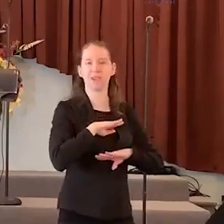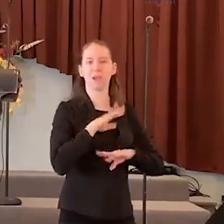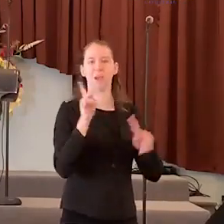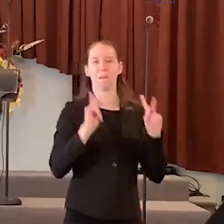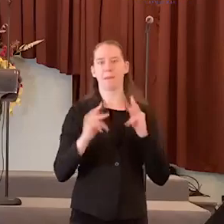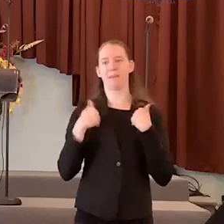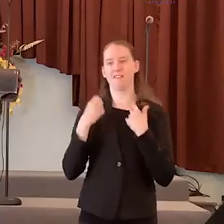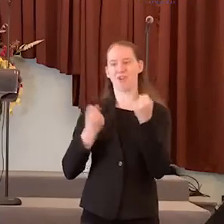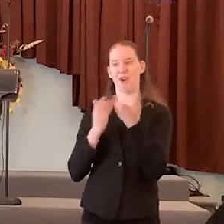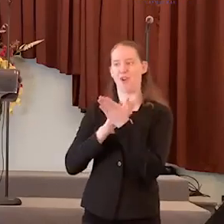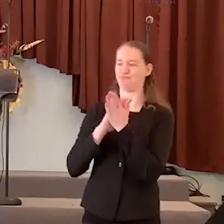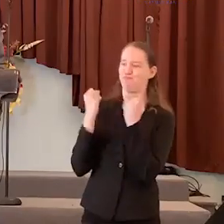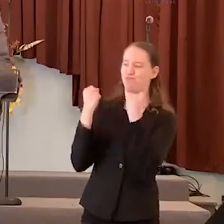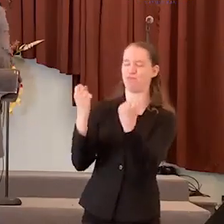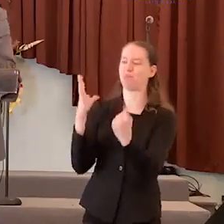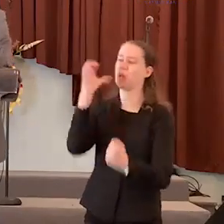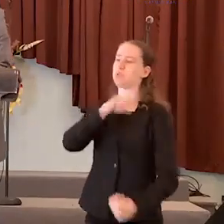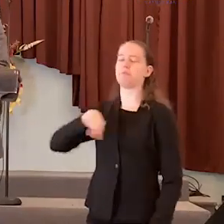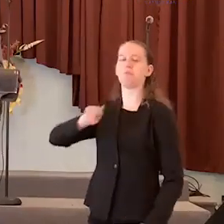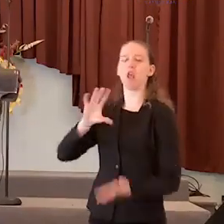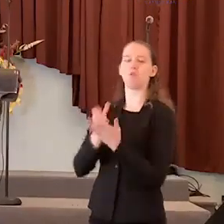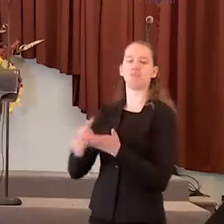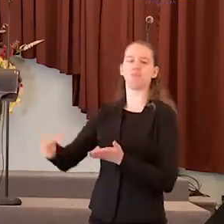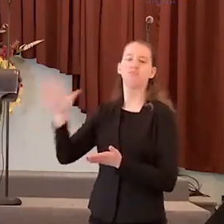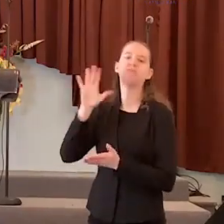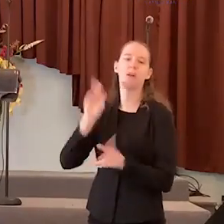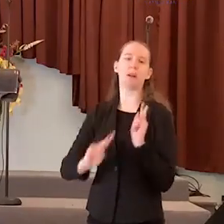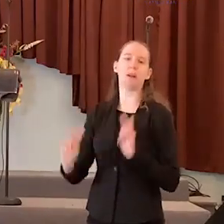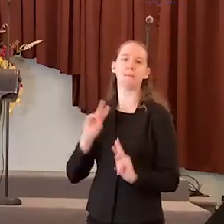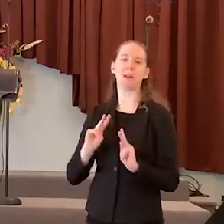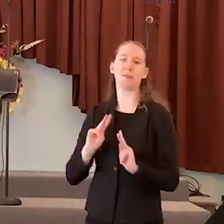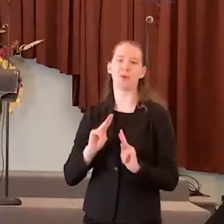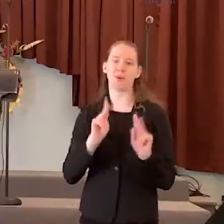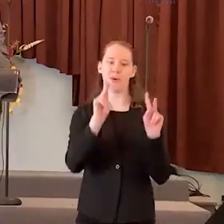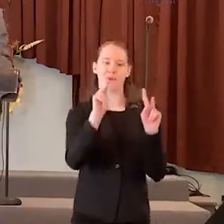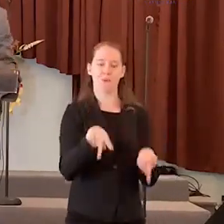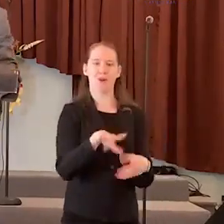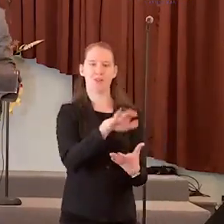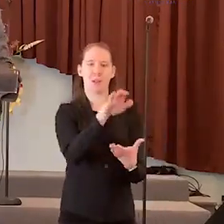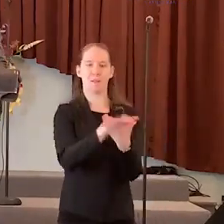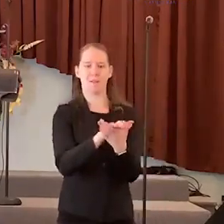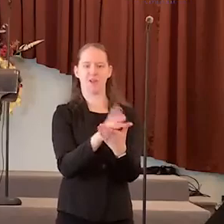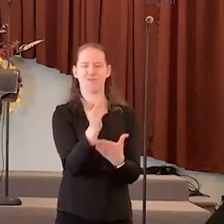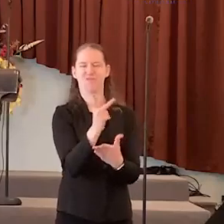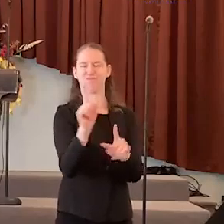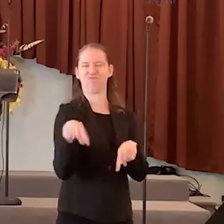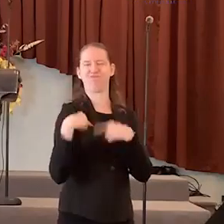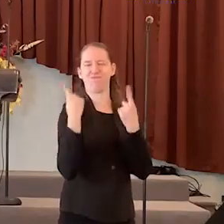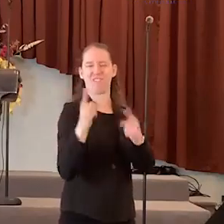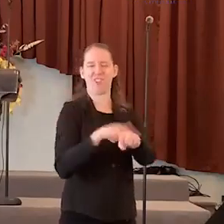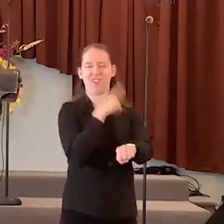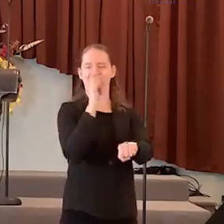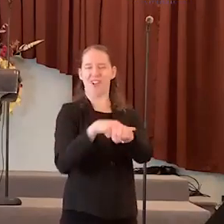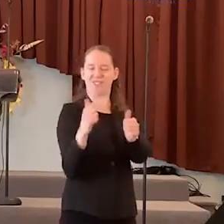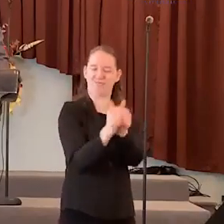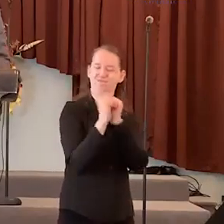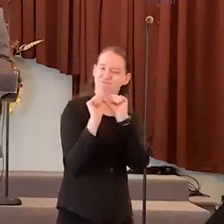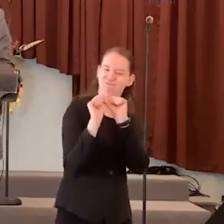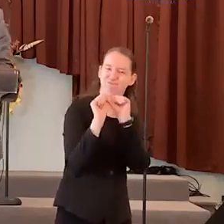a nice car that they are rich. We assume because they are married and they've been together for a long time that they must be